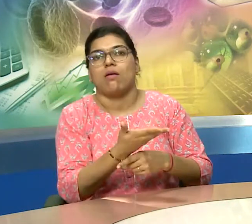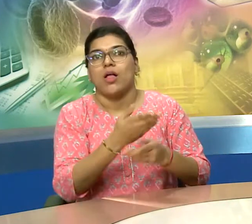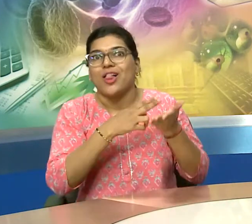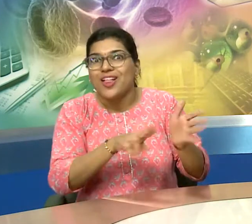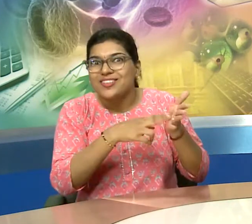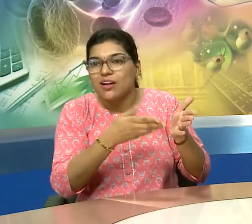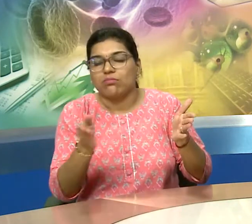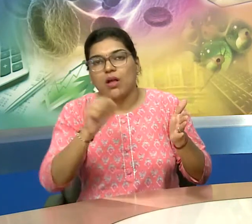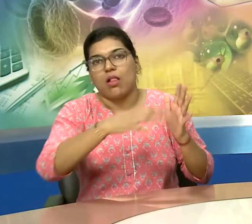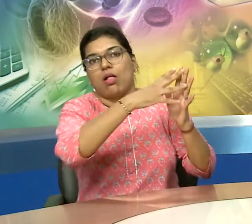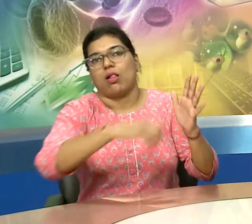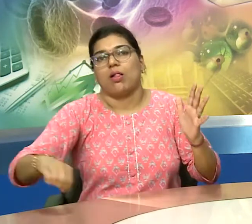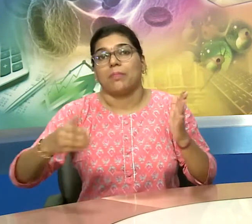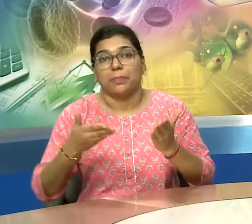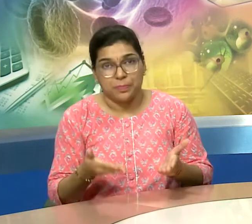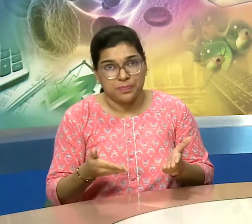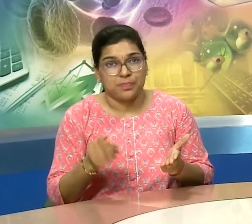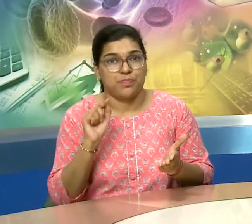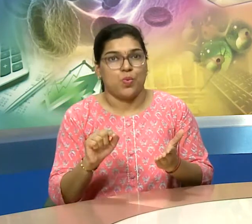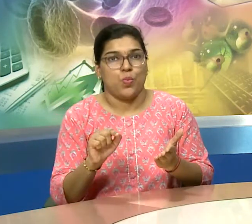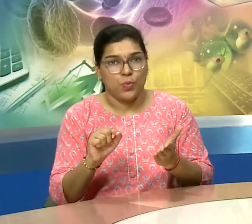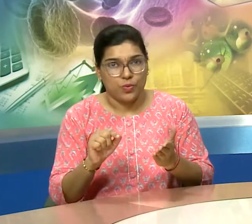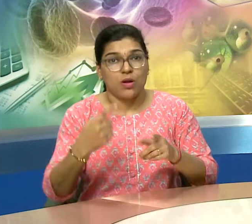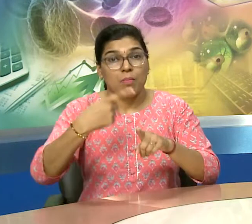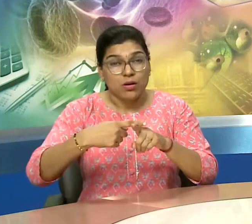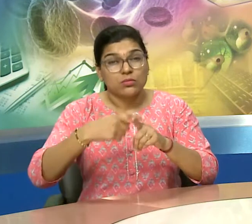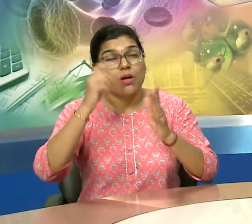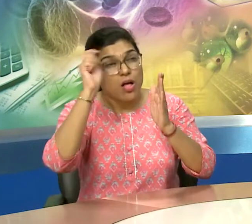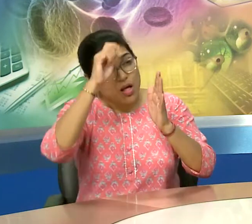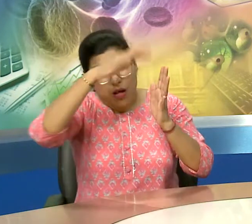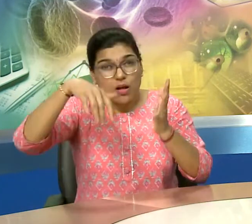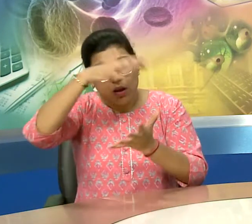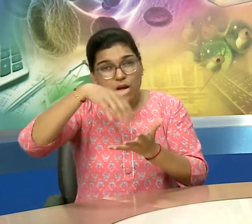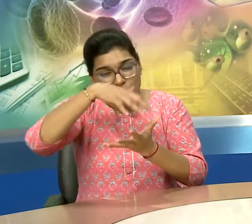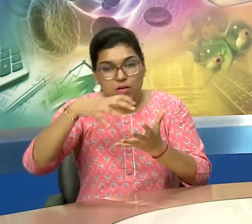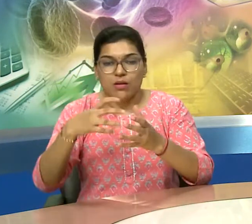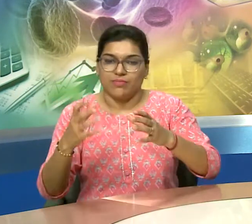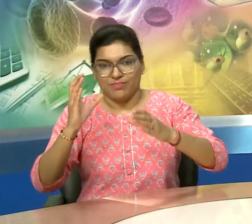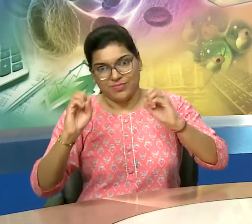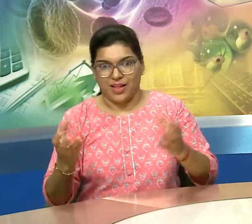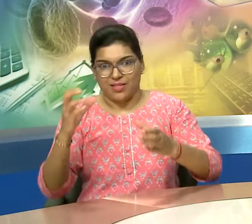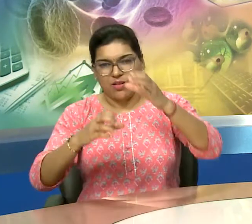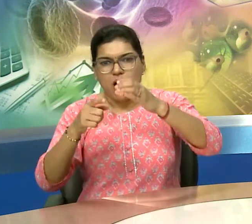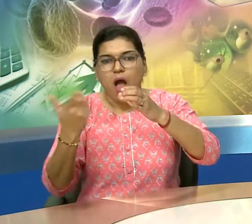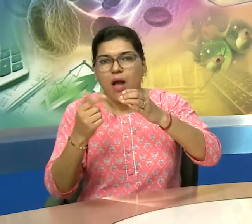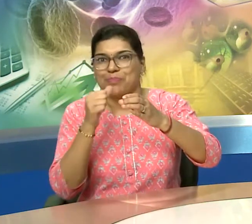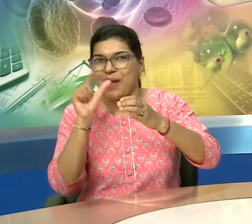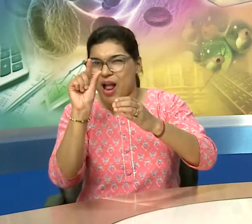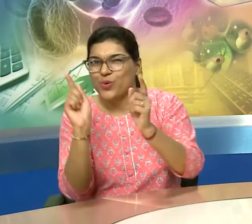for making more houses, and similarly more water to be used for the